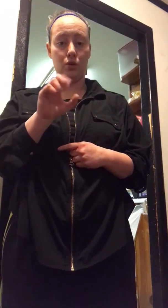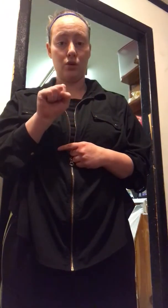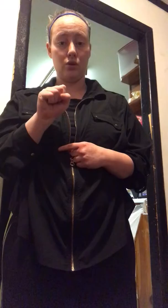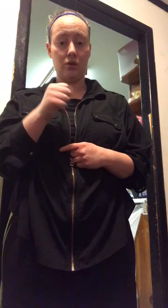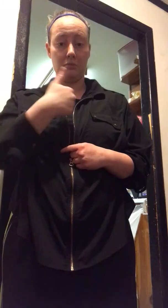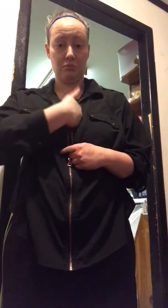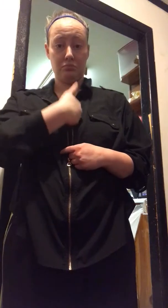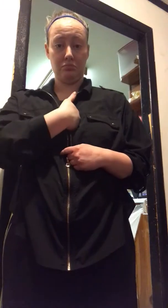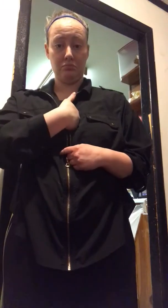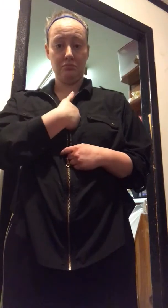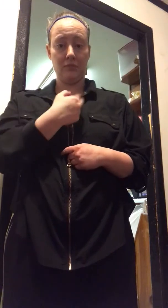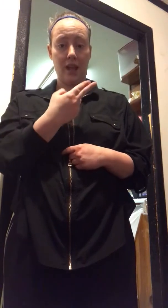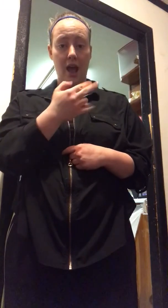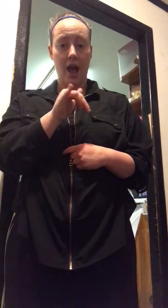the hydrostatic